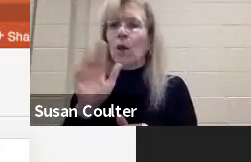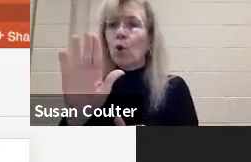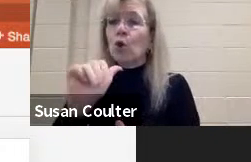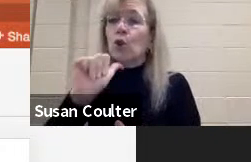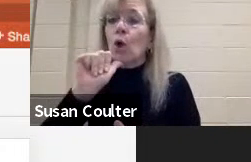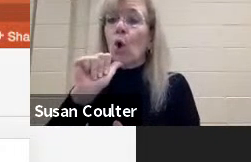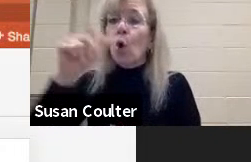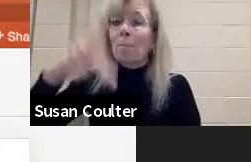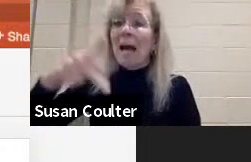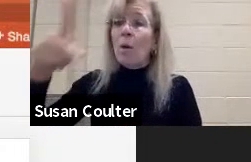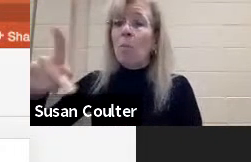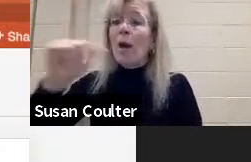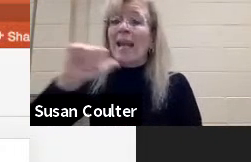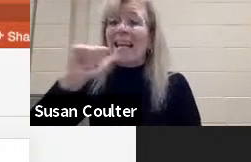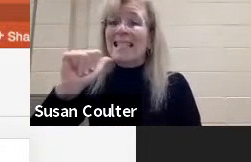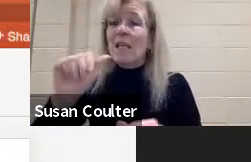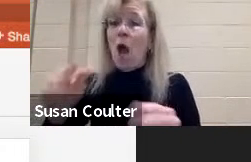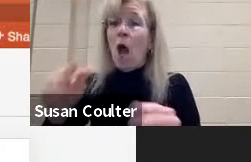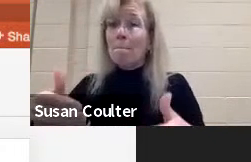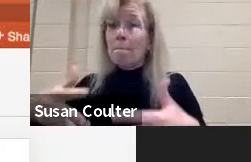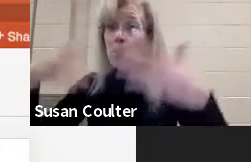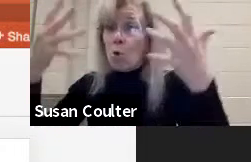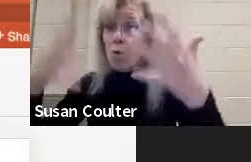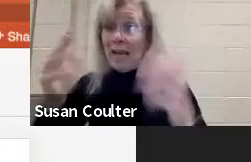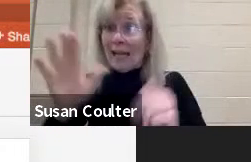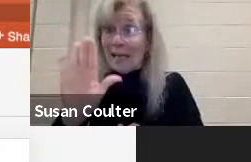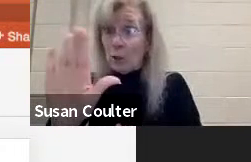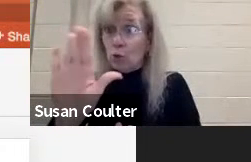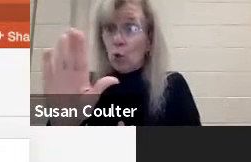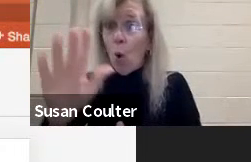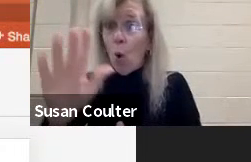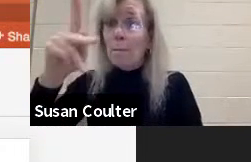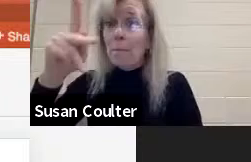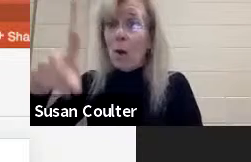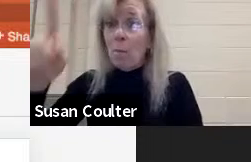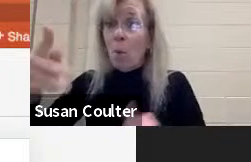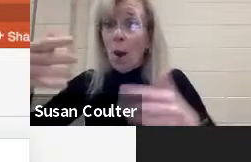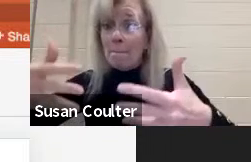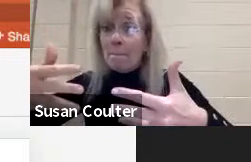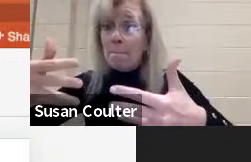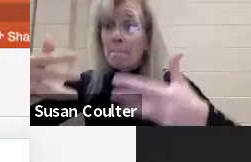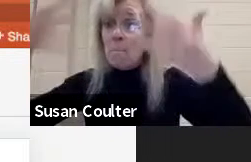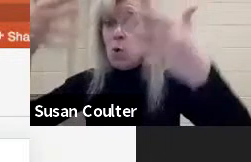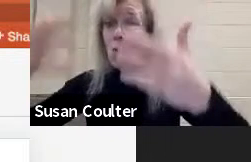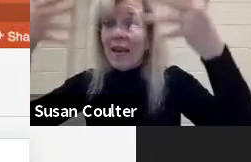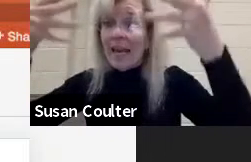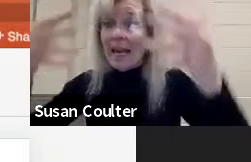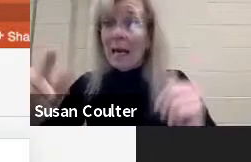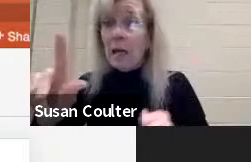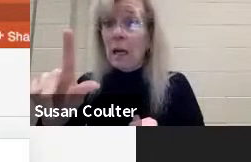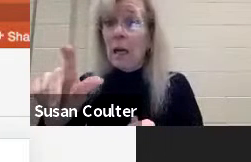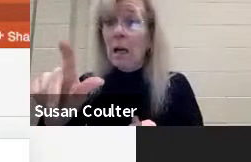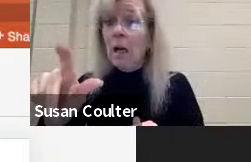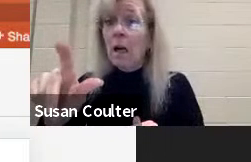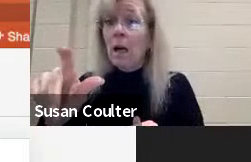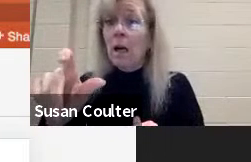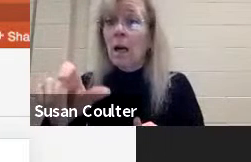Carol said her PowerPoint is not moving. Is your PowerPoint